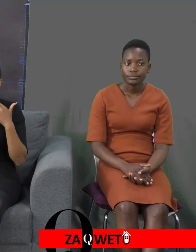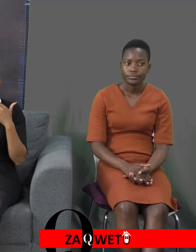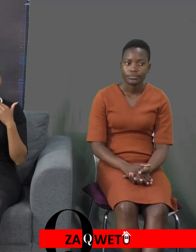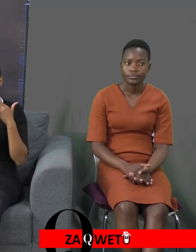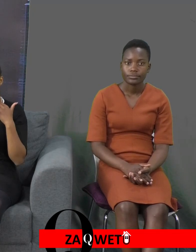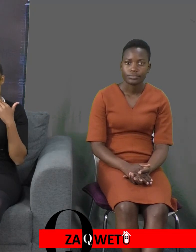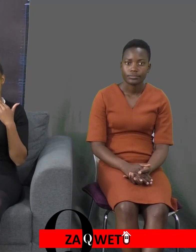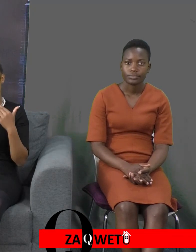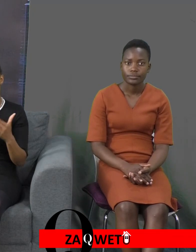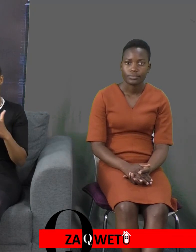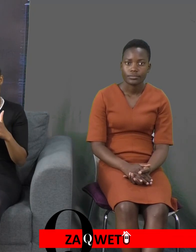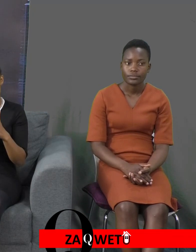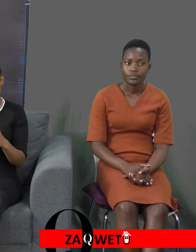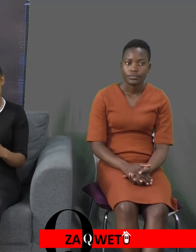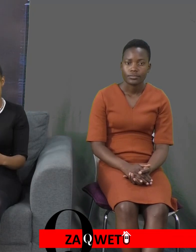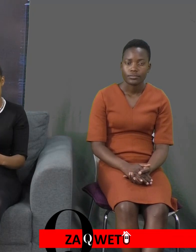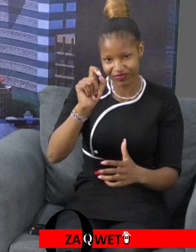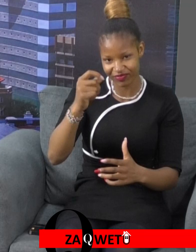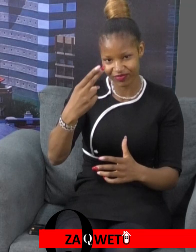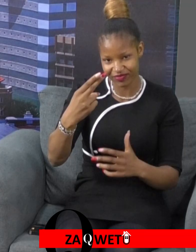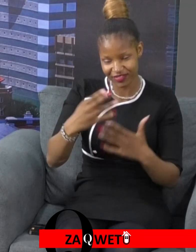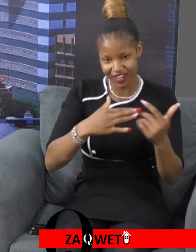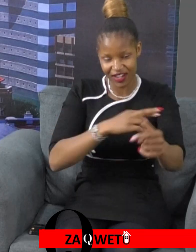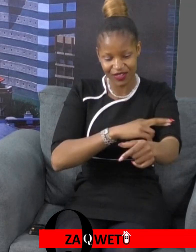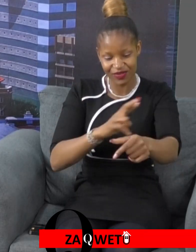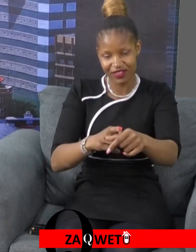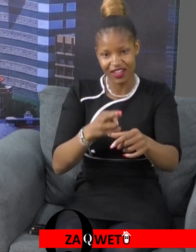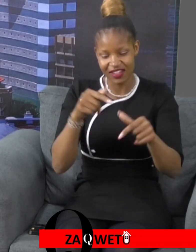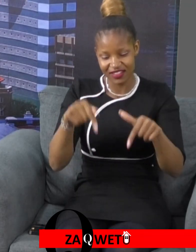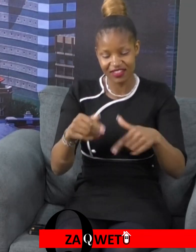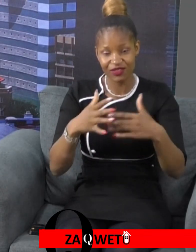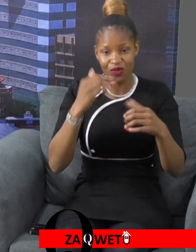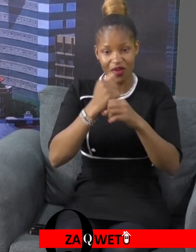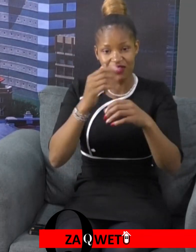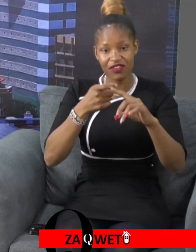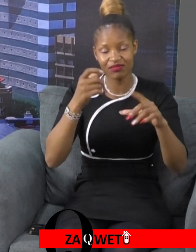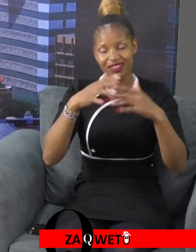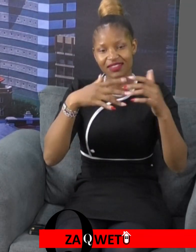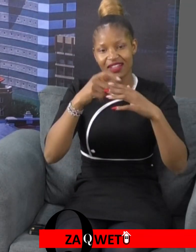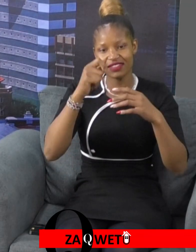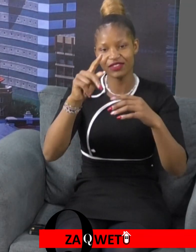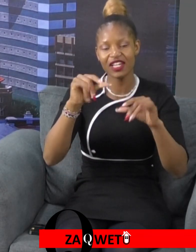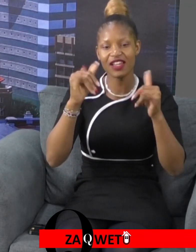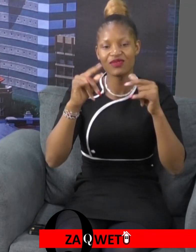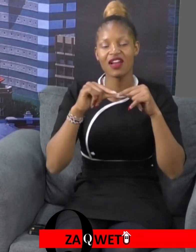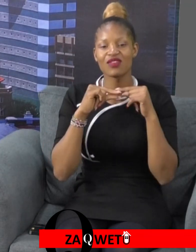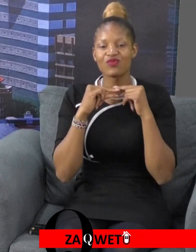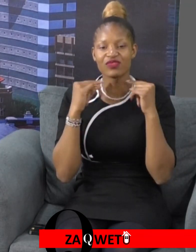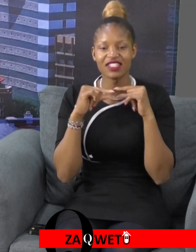Thank you very much. My name is Ruth, Wairimu, and that is my sign name. I work here